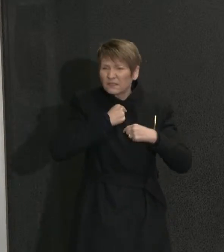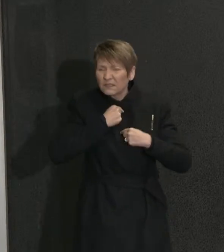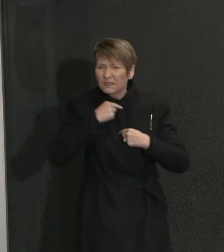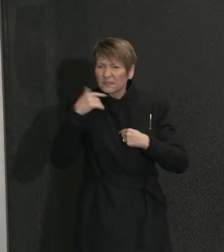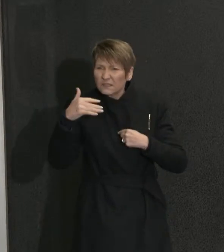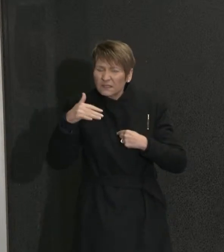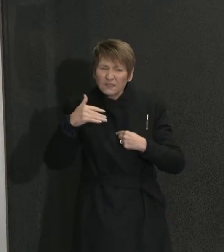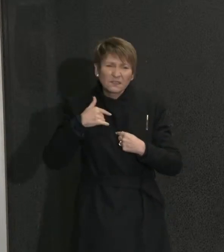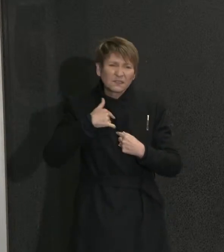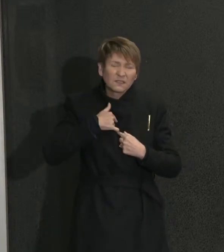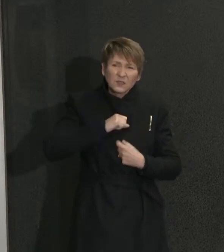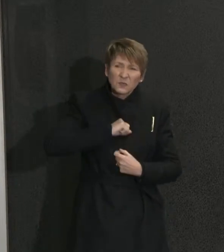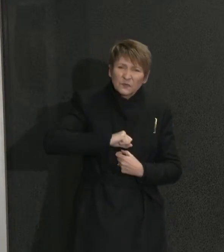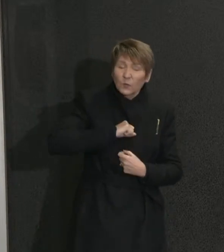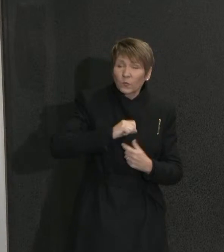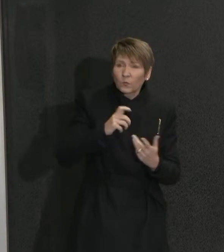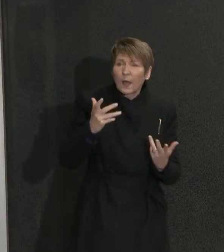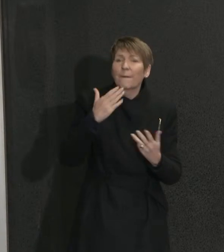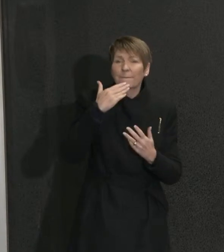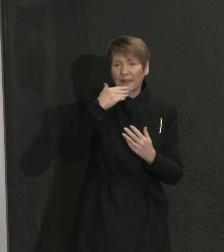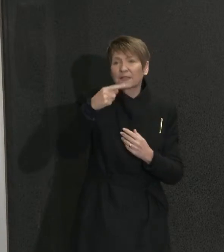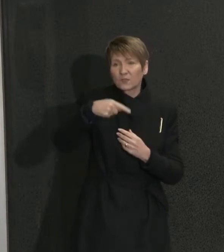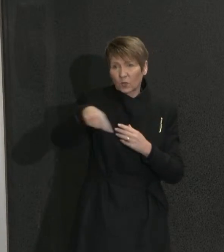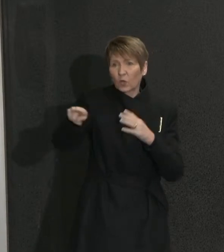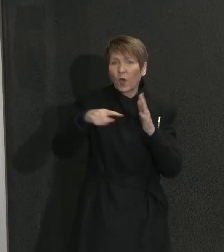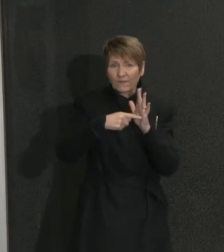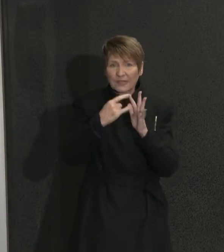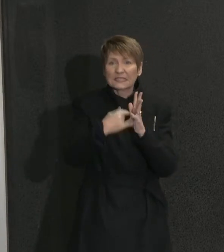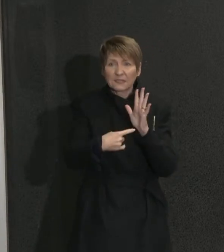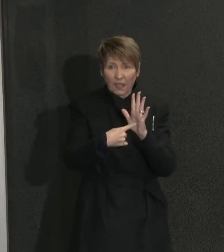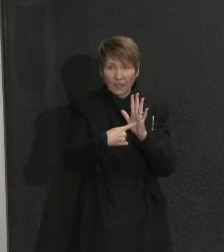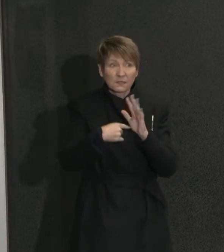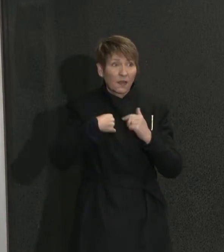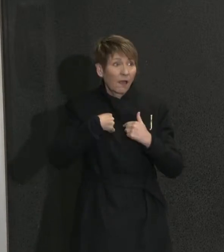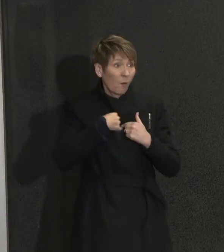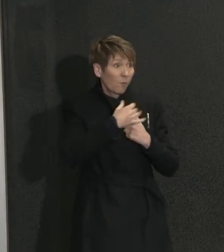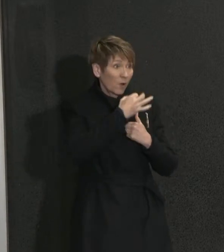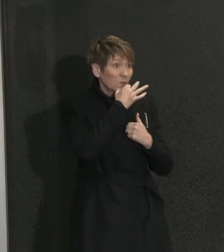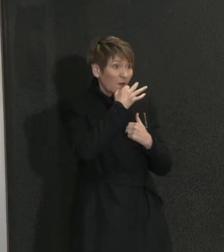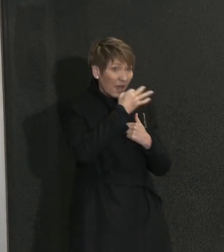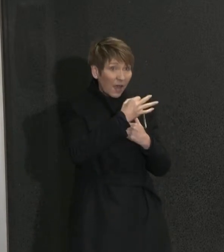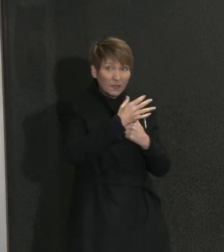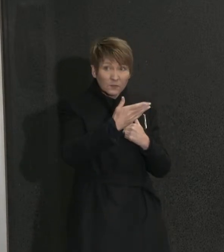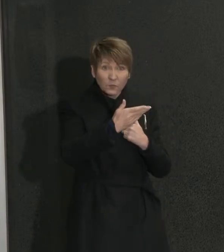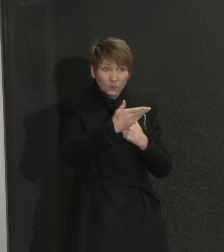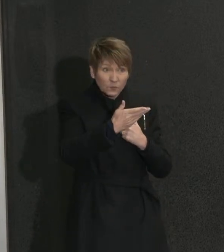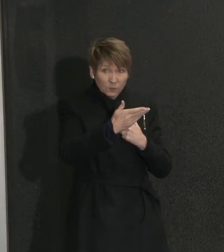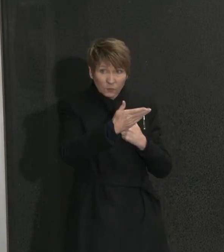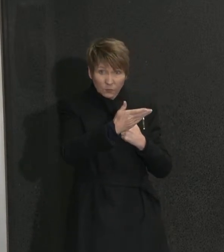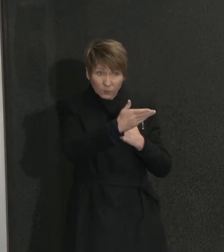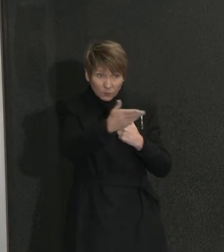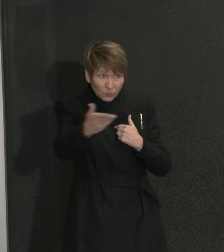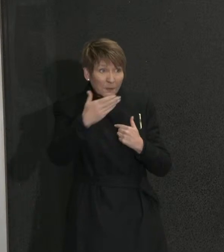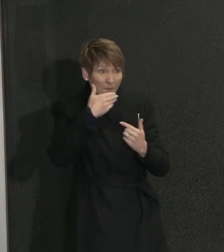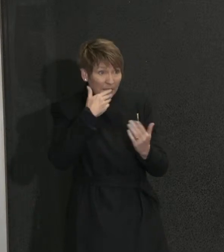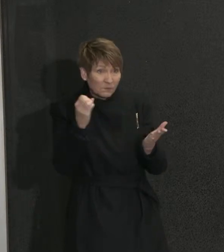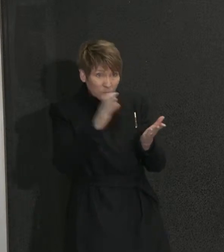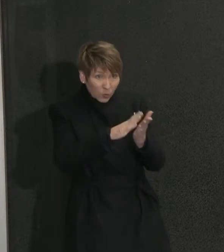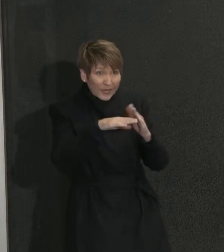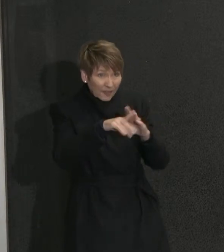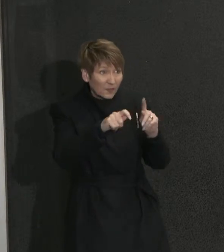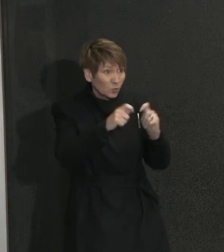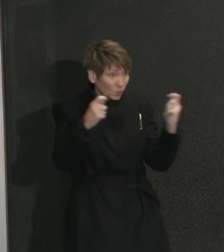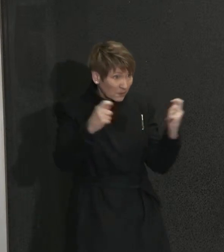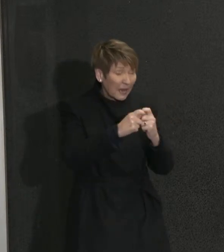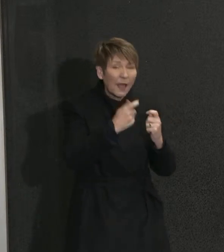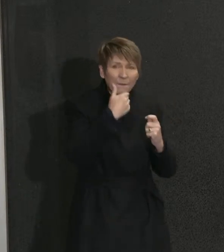and broadcasts and in other mediums, if you can, again, remind people that if you were a casual worker, for instance, who didn't have